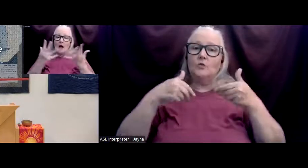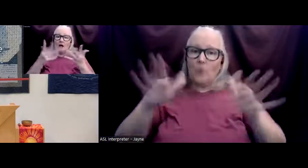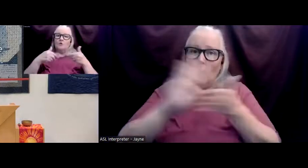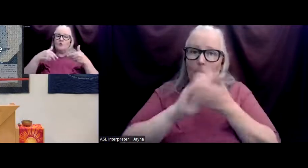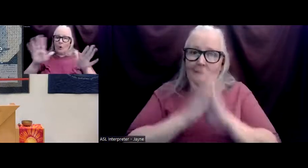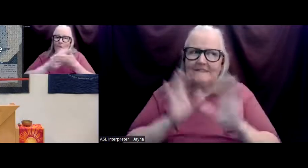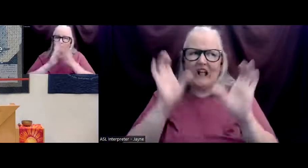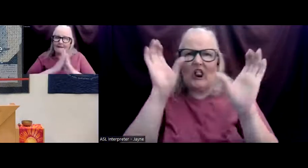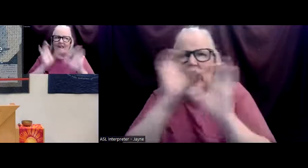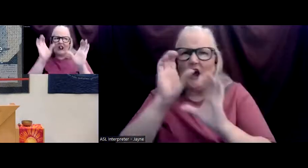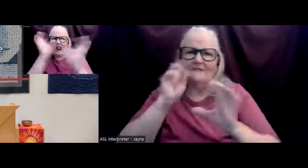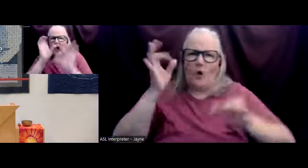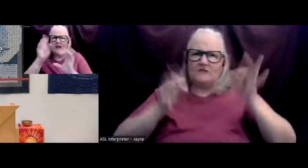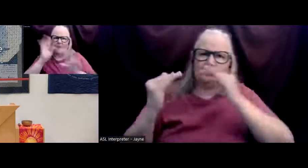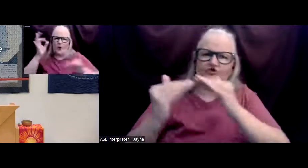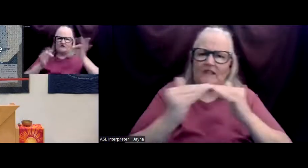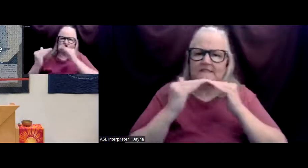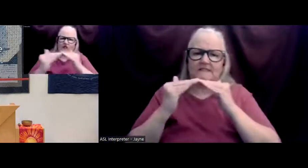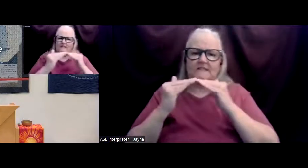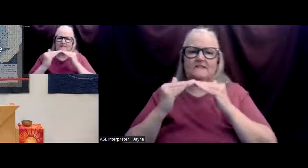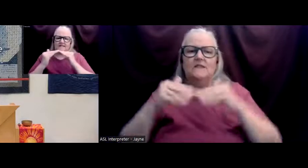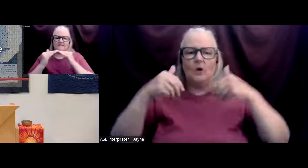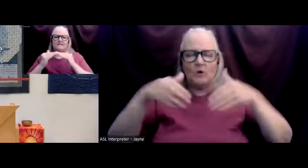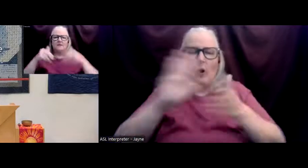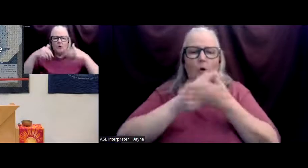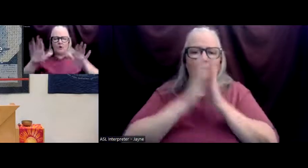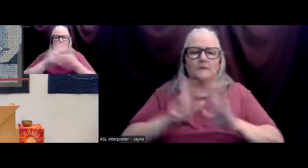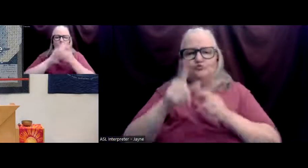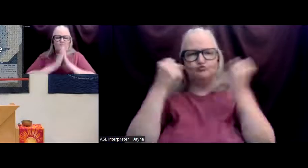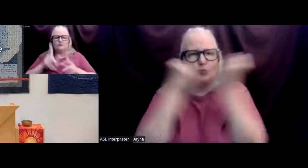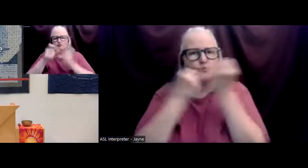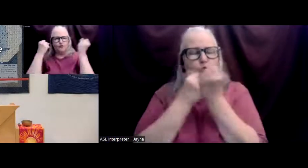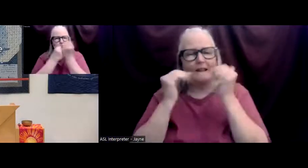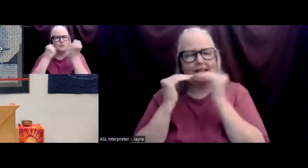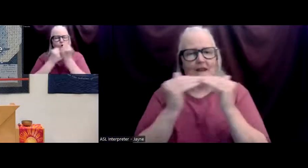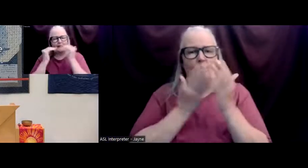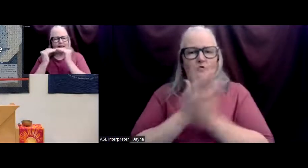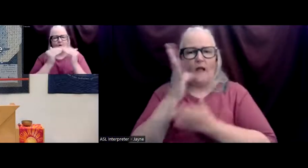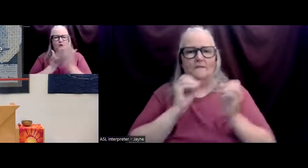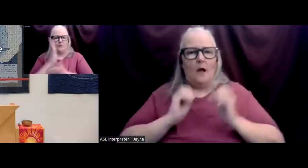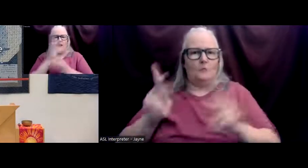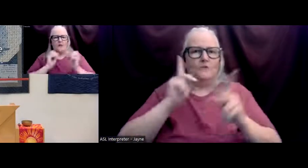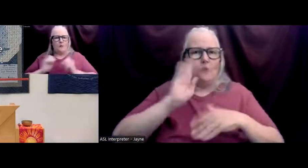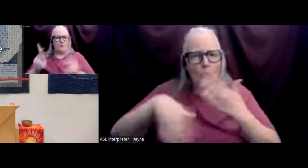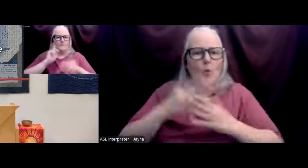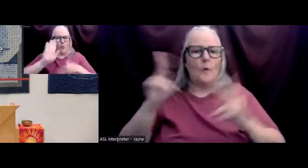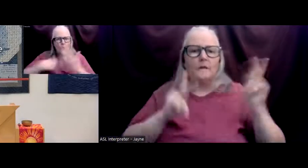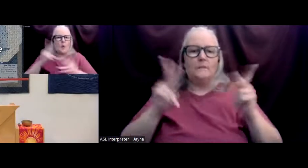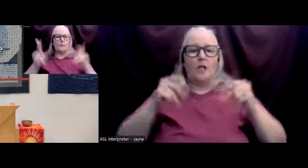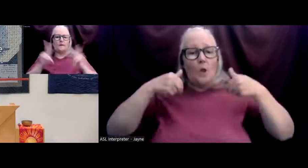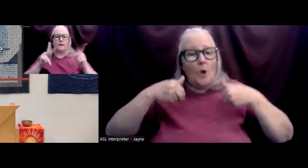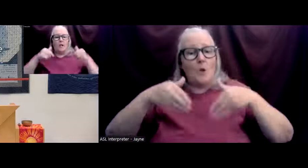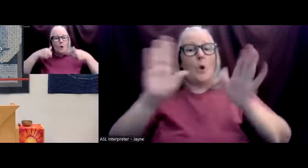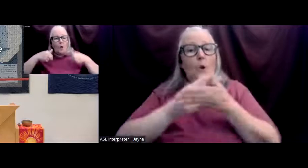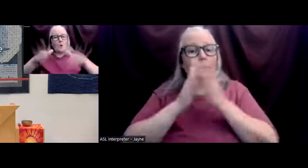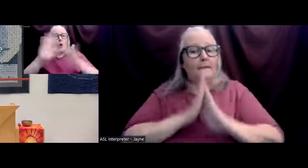justice. I mean go in peace committed to equal rights and opportunities for all. When I say go in peace, I